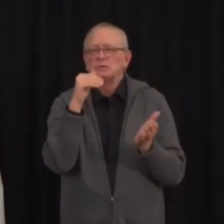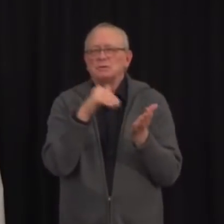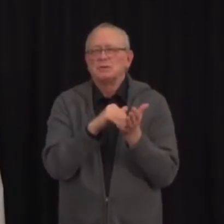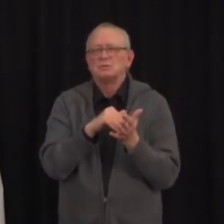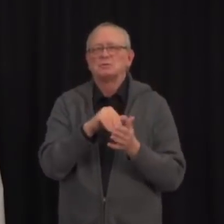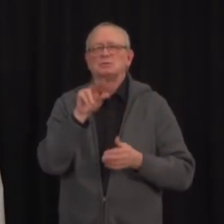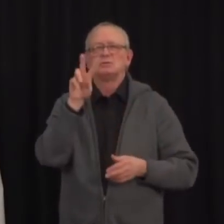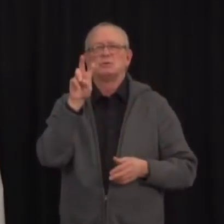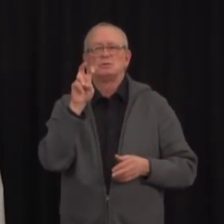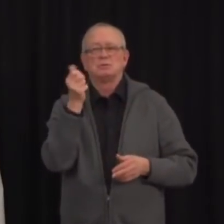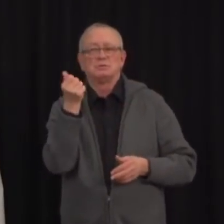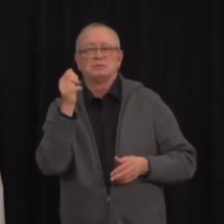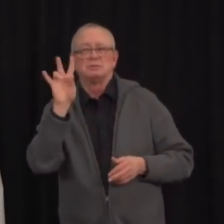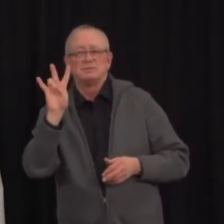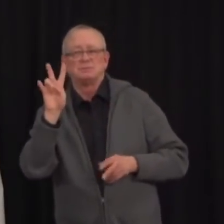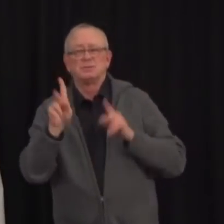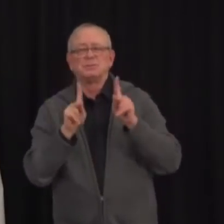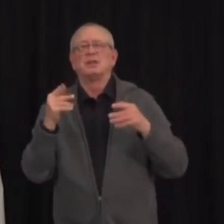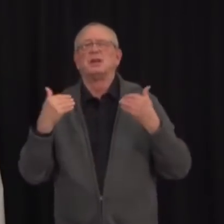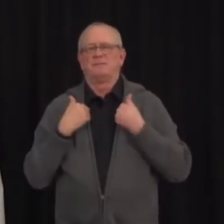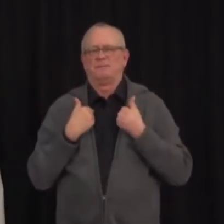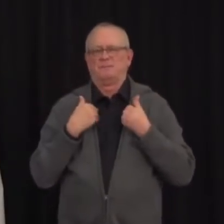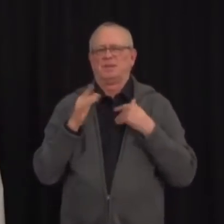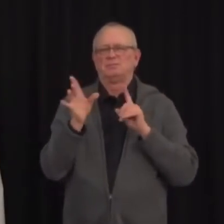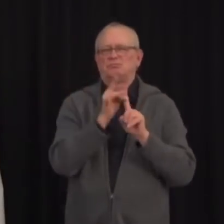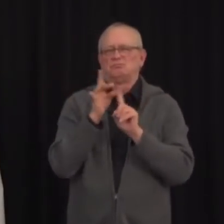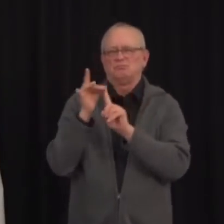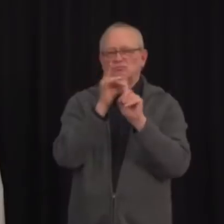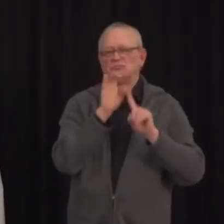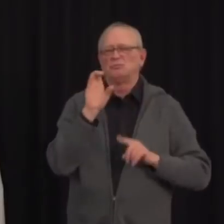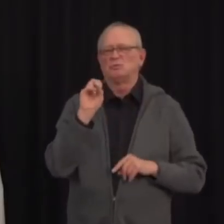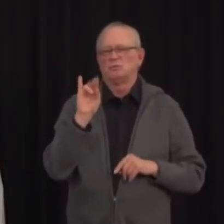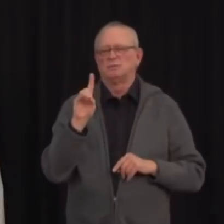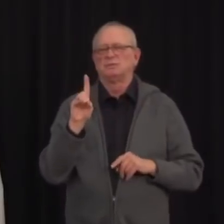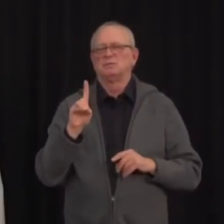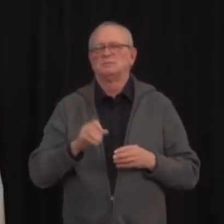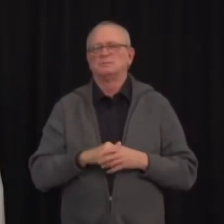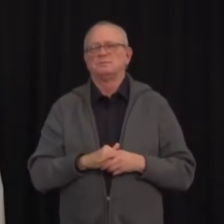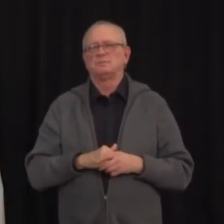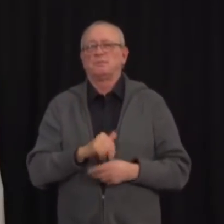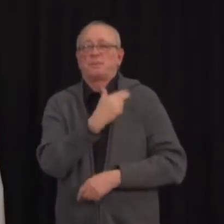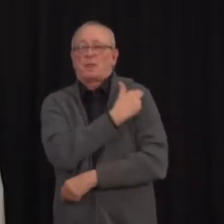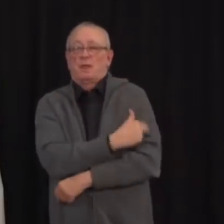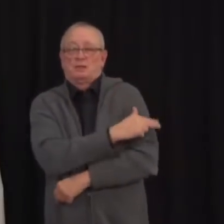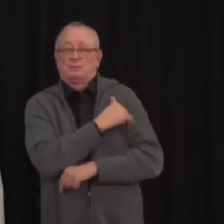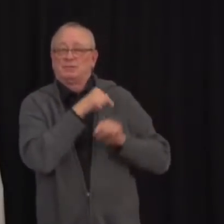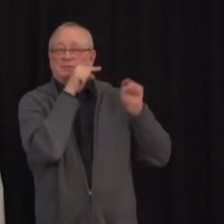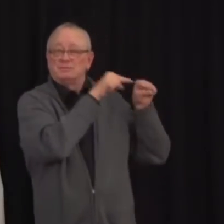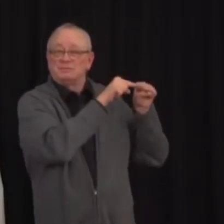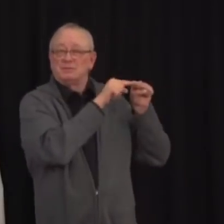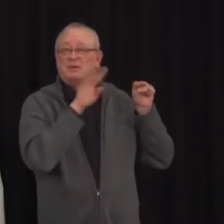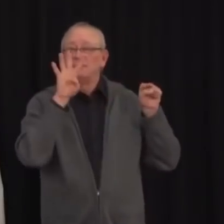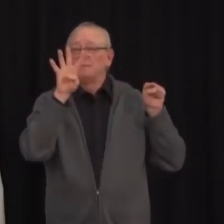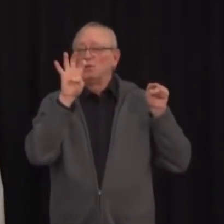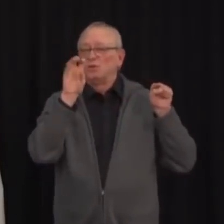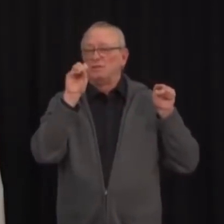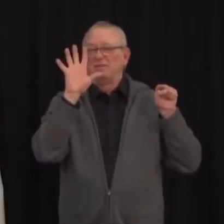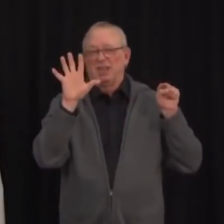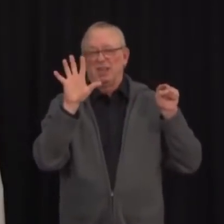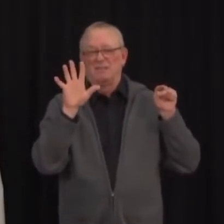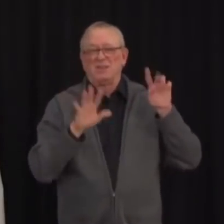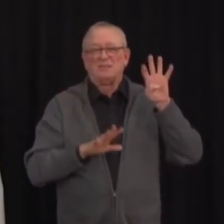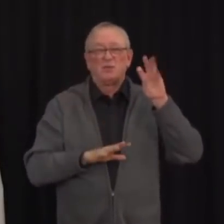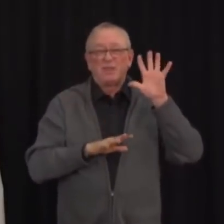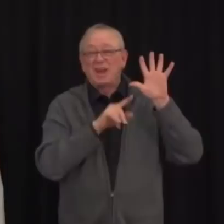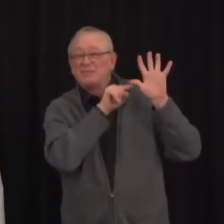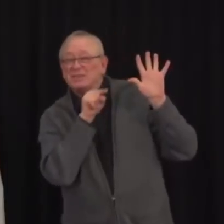14,217 active cases. There are 405 people in hospital, including 86 who have been